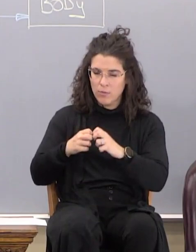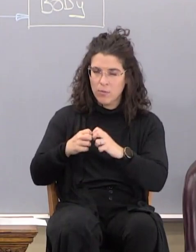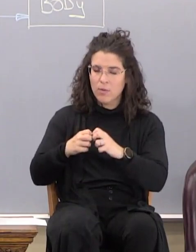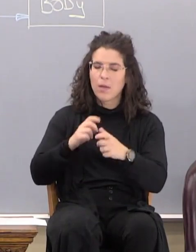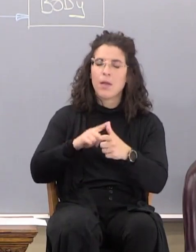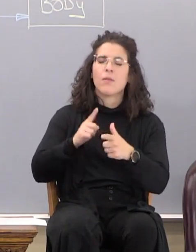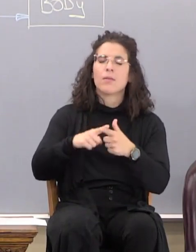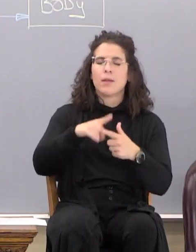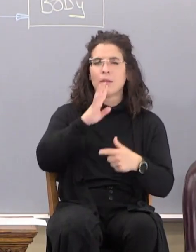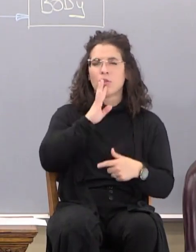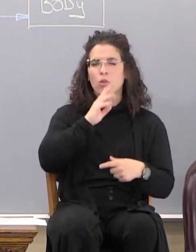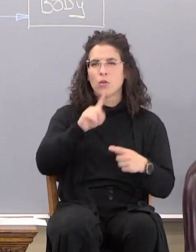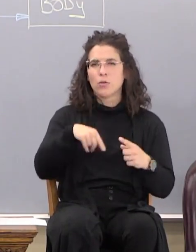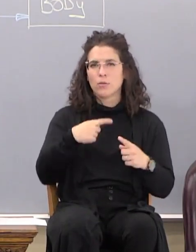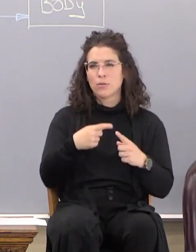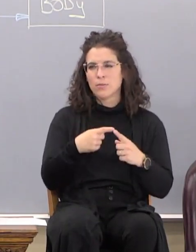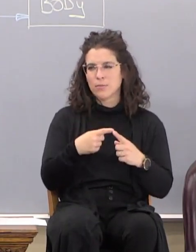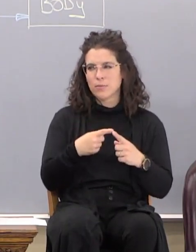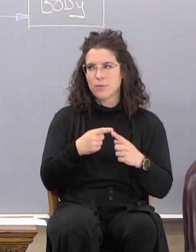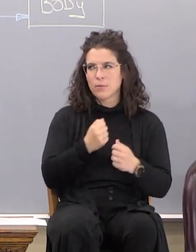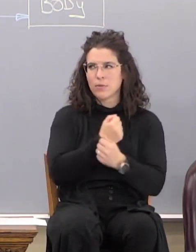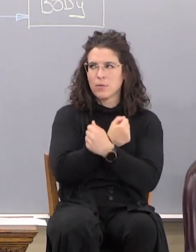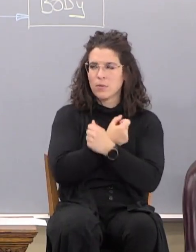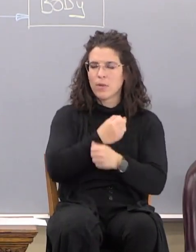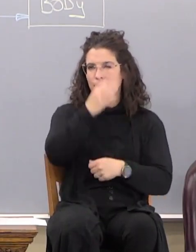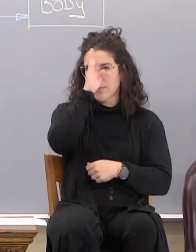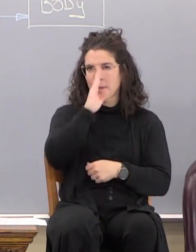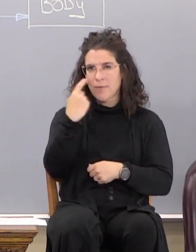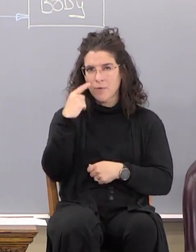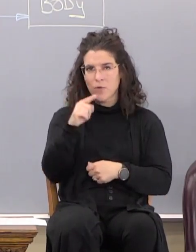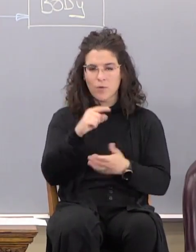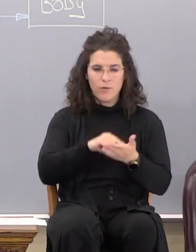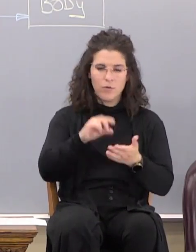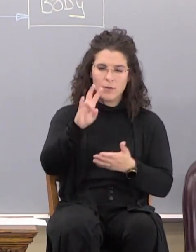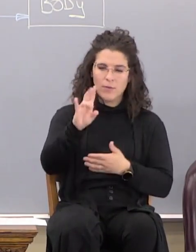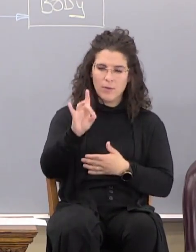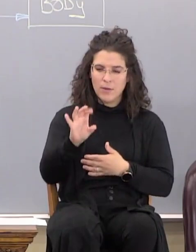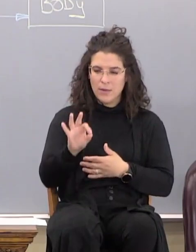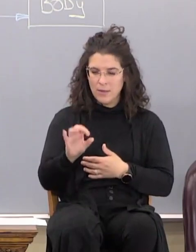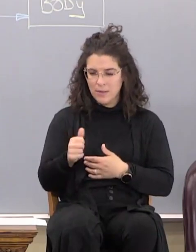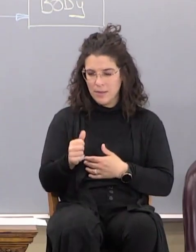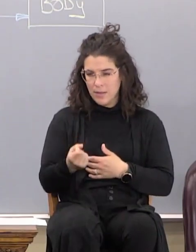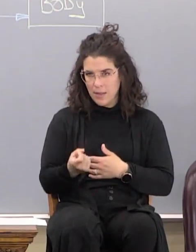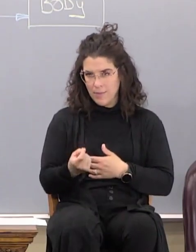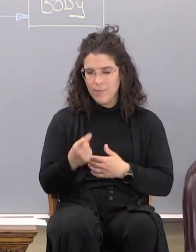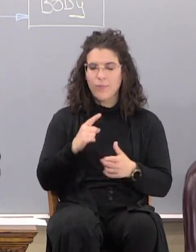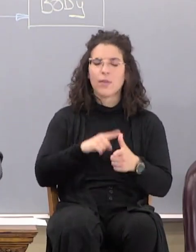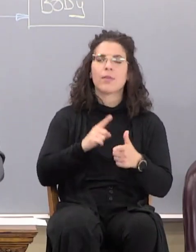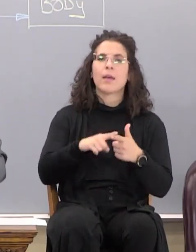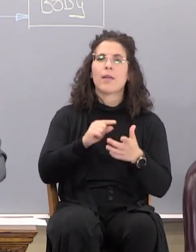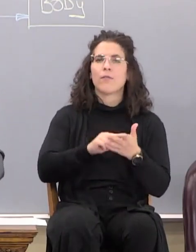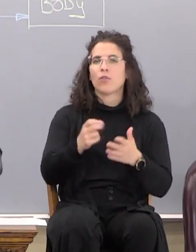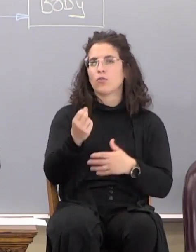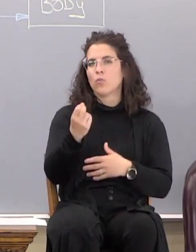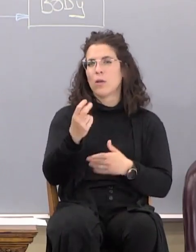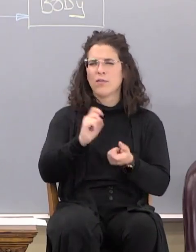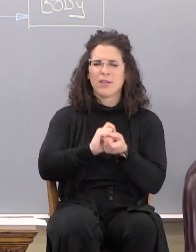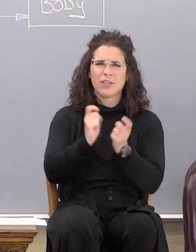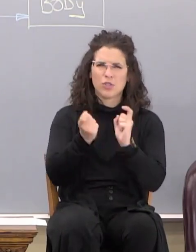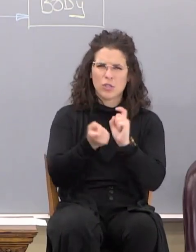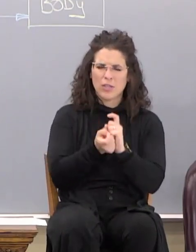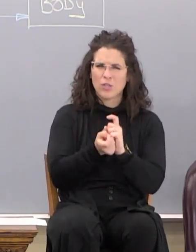he talks about the love of God for you in verse 7, 8, 9, 10, 11. Then in verse number 12, he